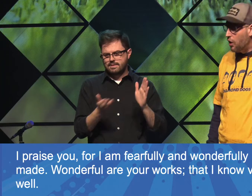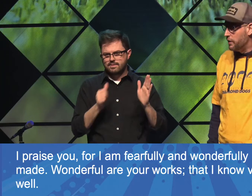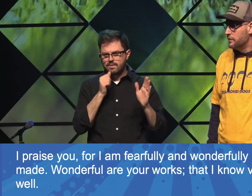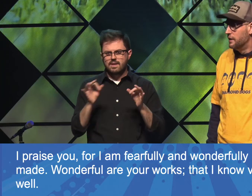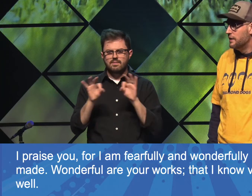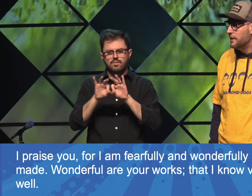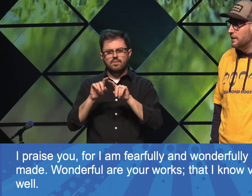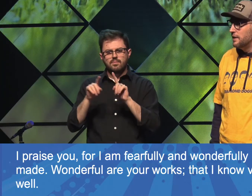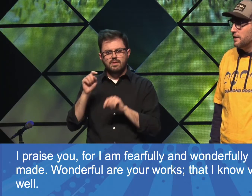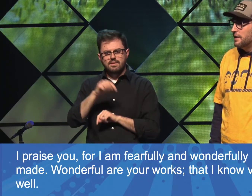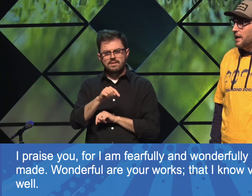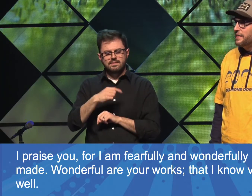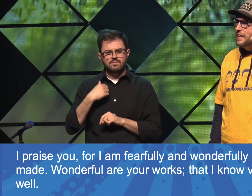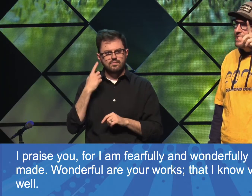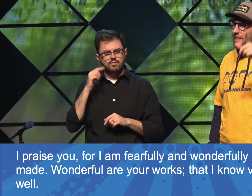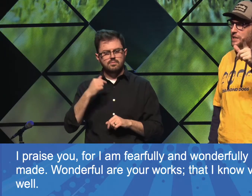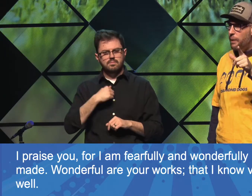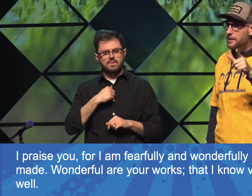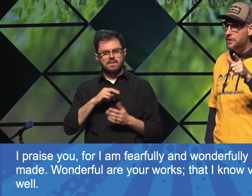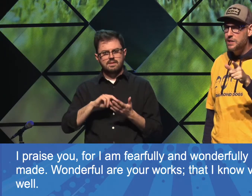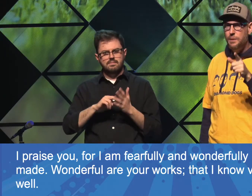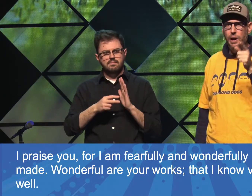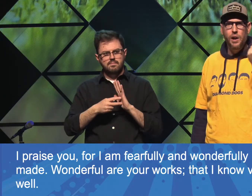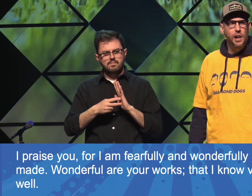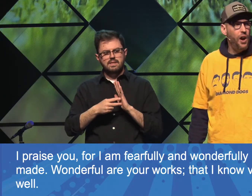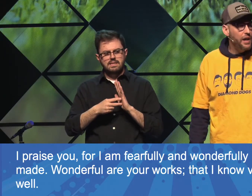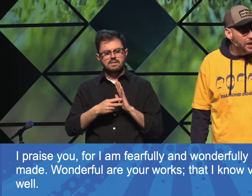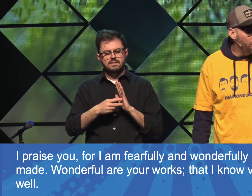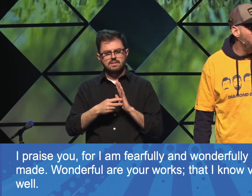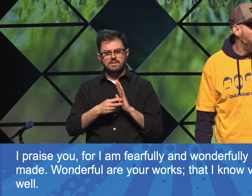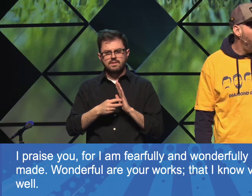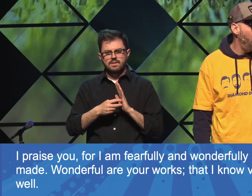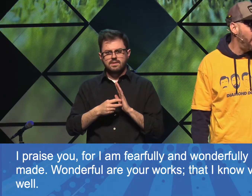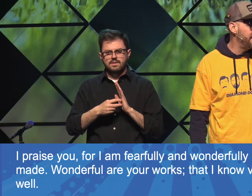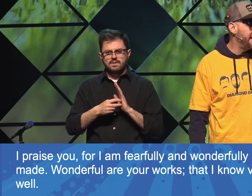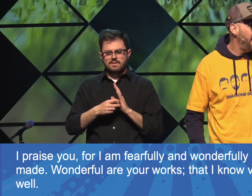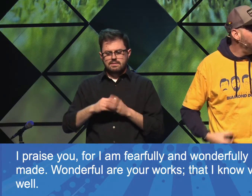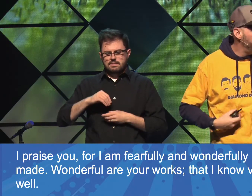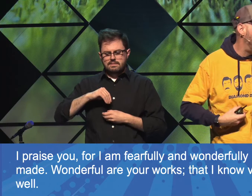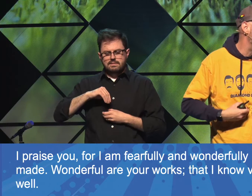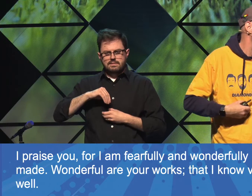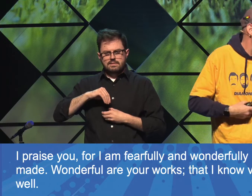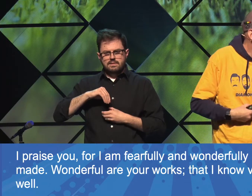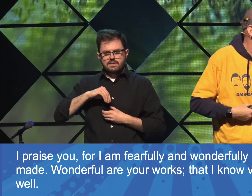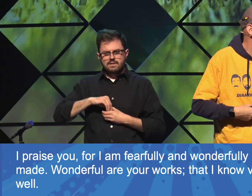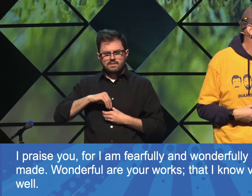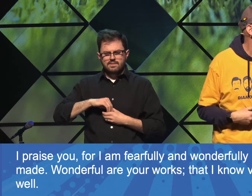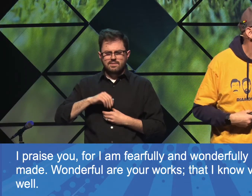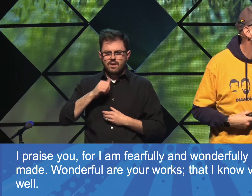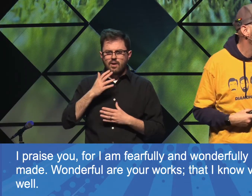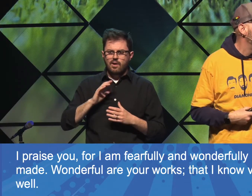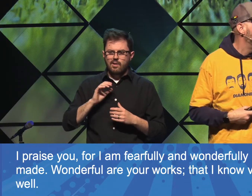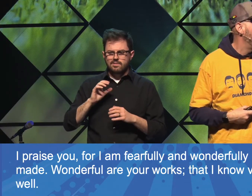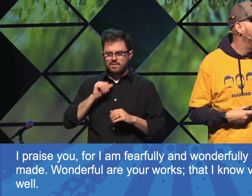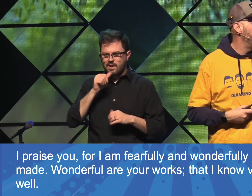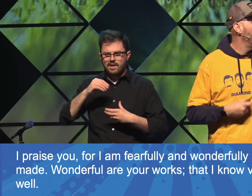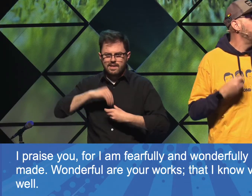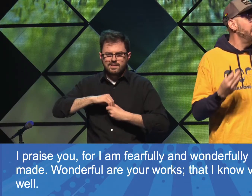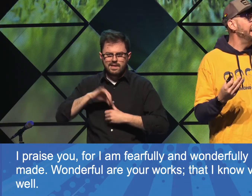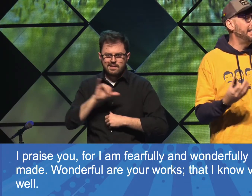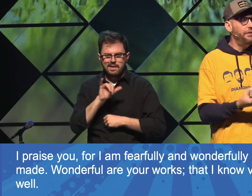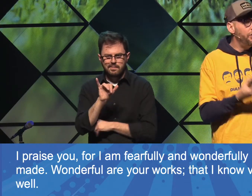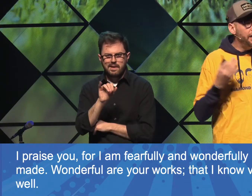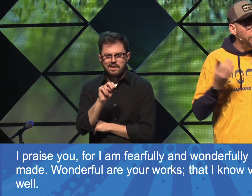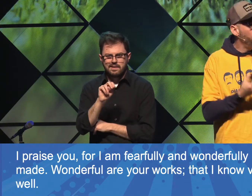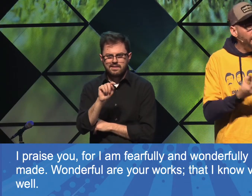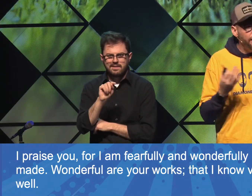move on. I think that this passage is about our inward parts, not like my intestines, but those